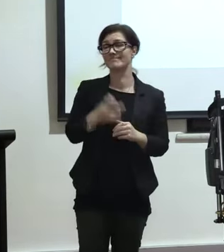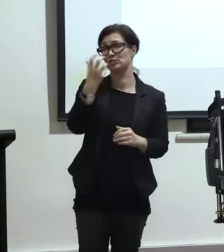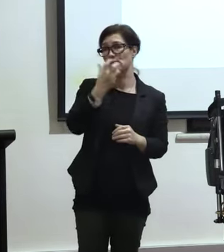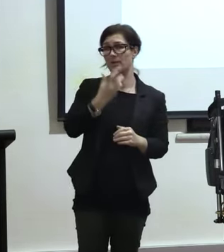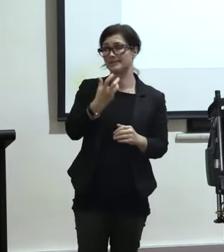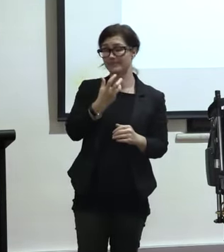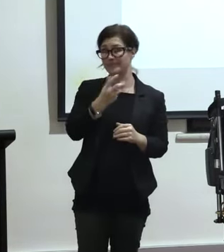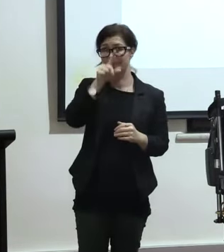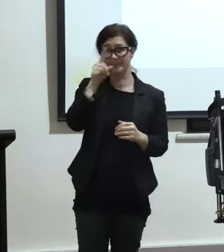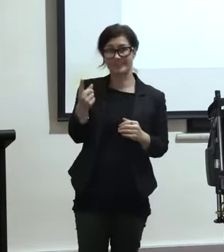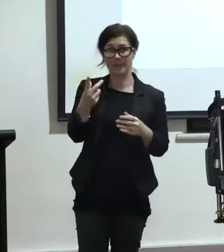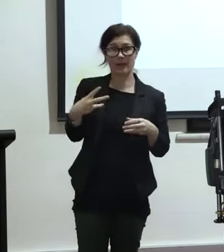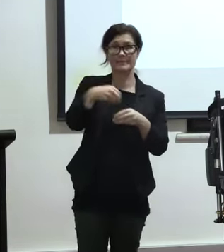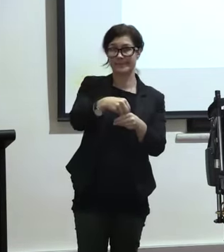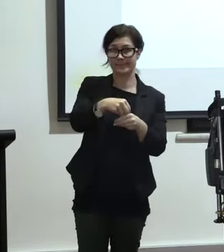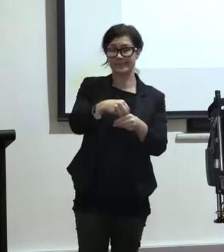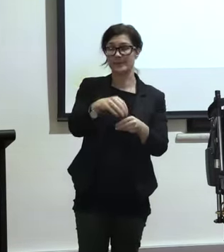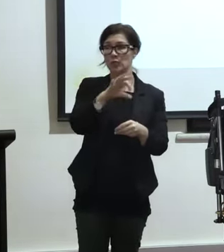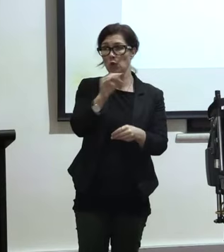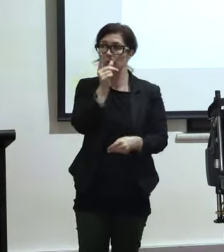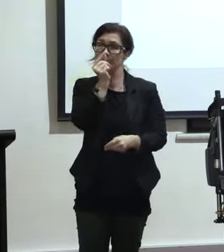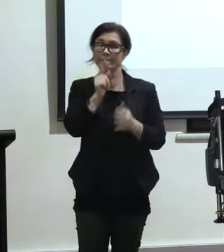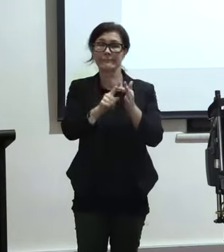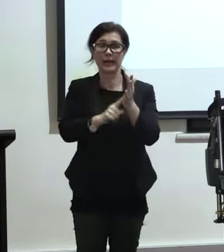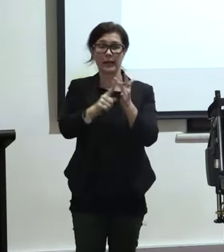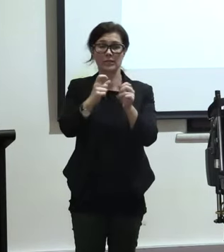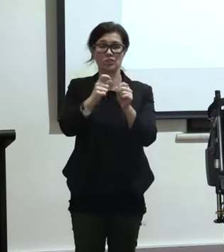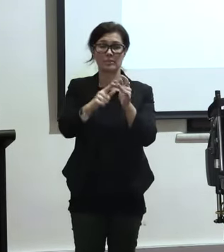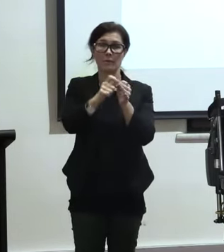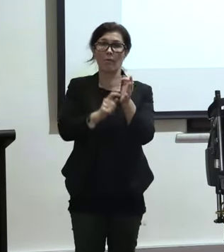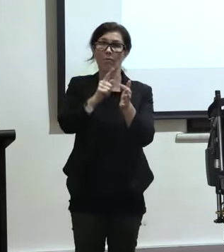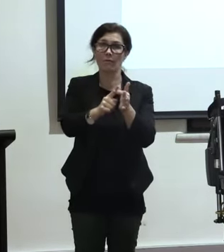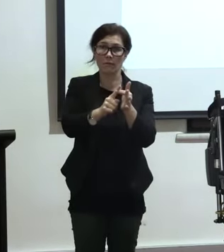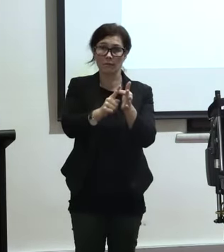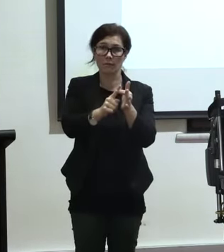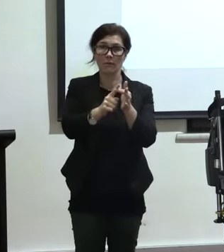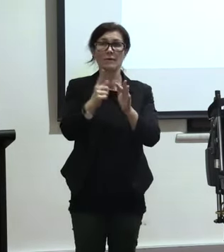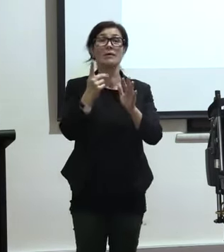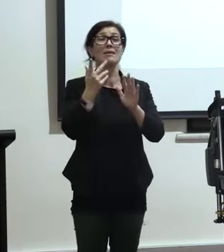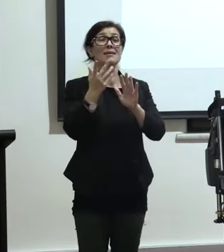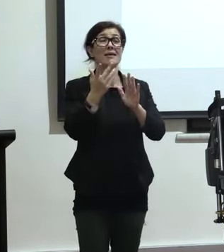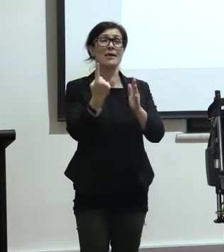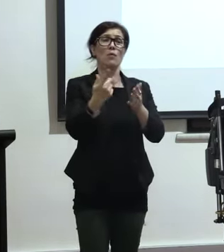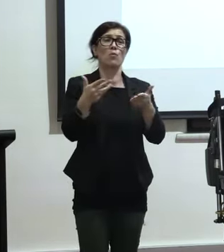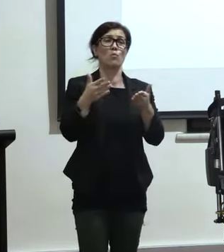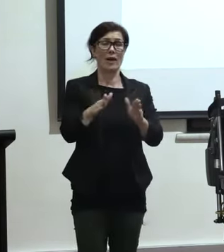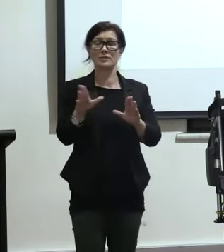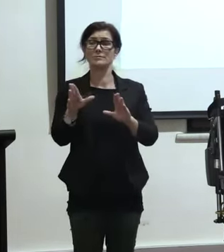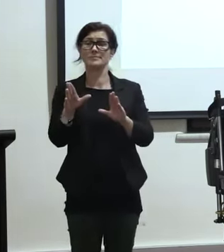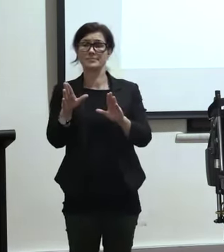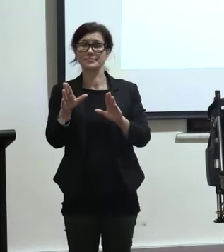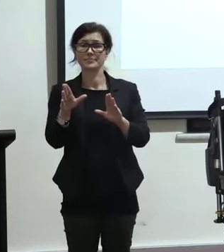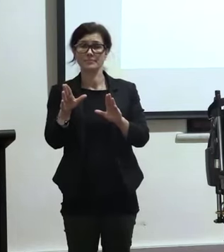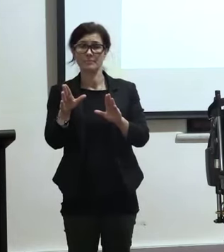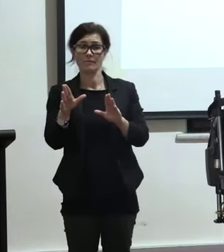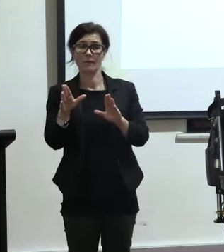you. And that's a way of stopping other services from withdrawing from delivering service, saying, oh,